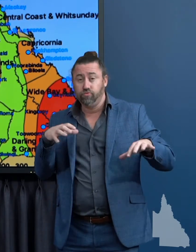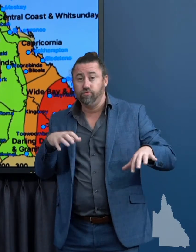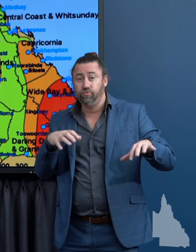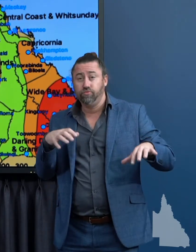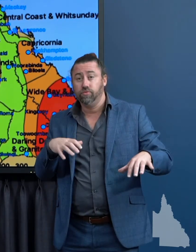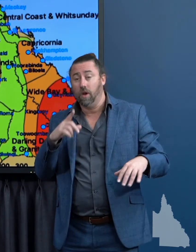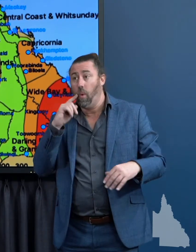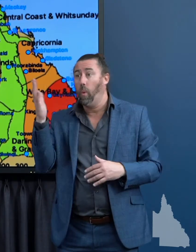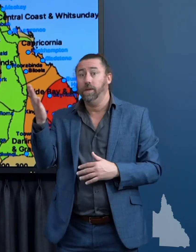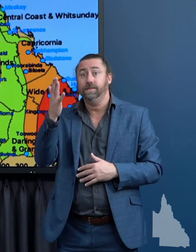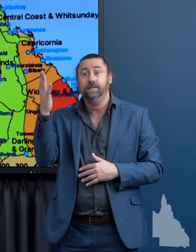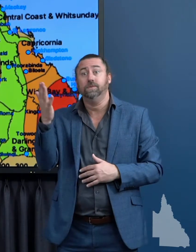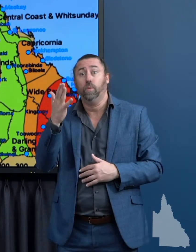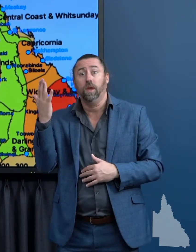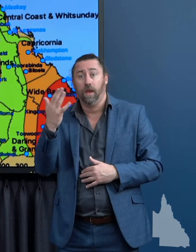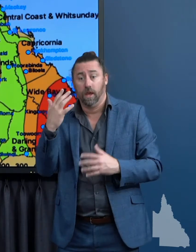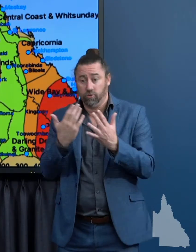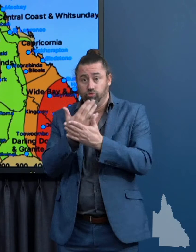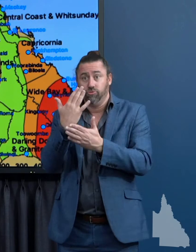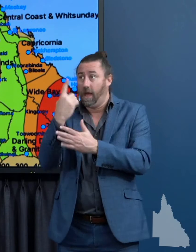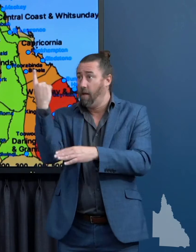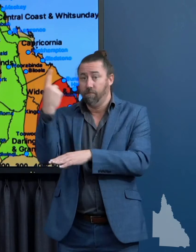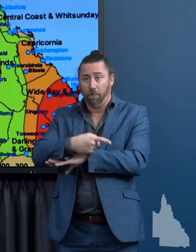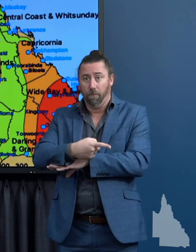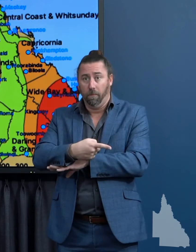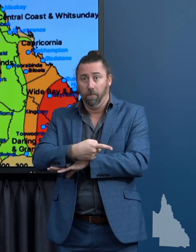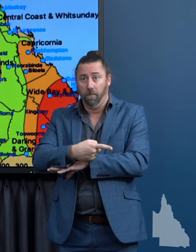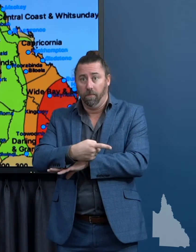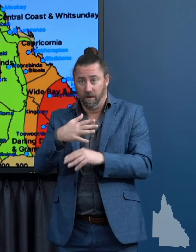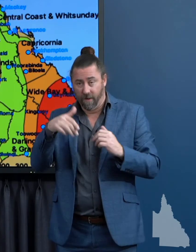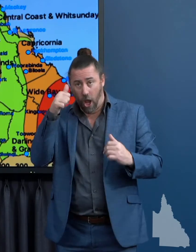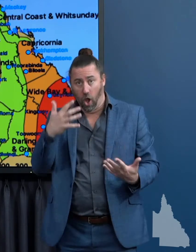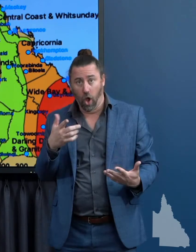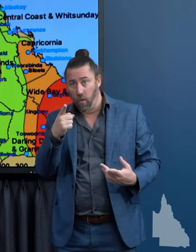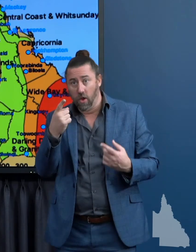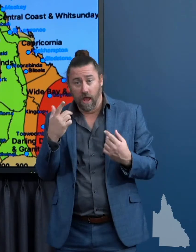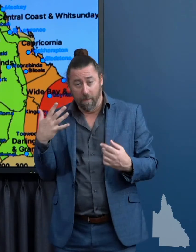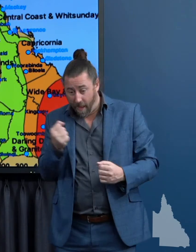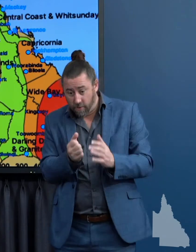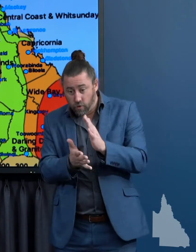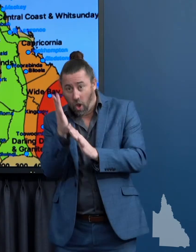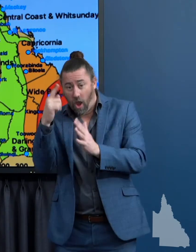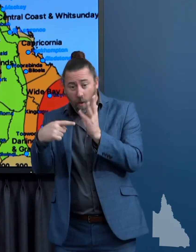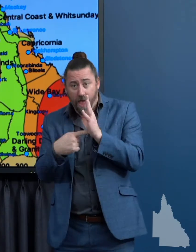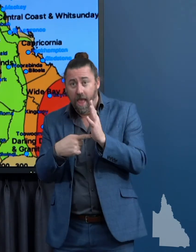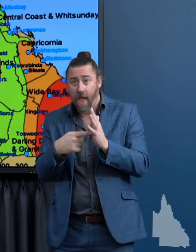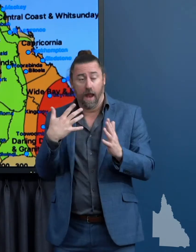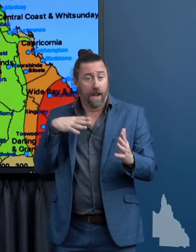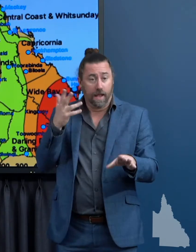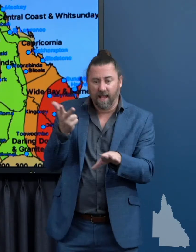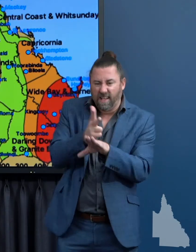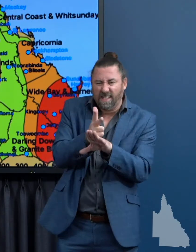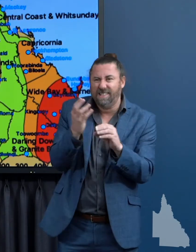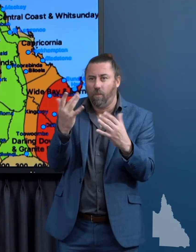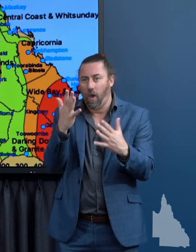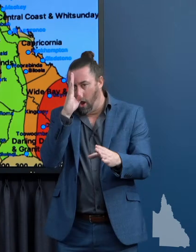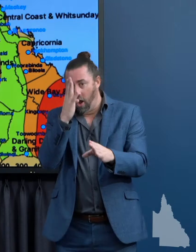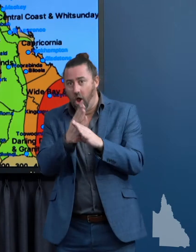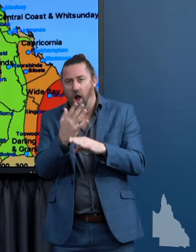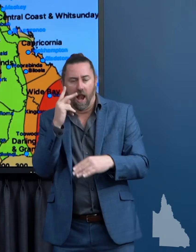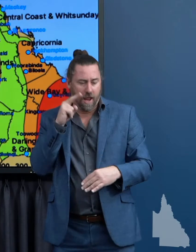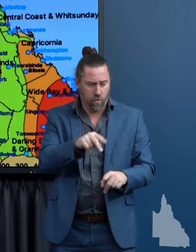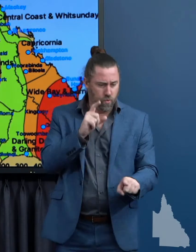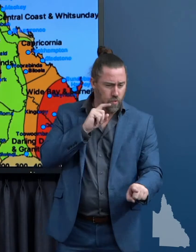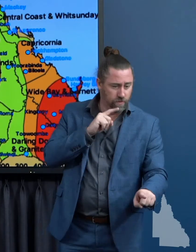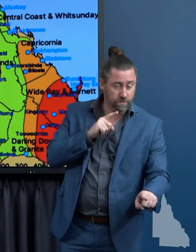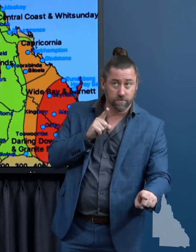wind squalls can bring trees down really easily. So if you're out and about and you need to take shelter somewhere, think about not only groundwater but